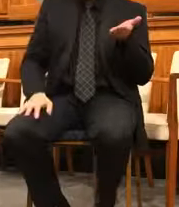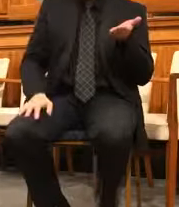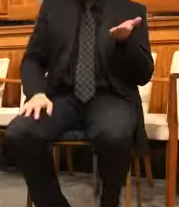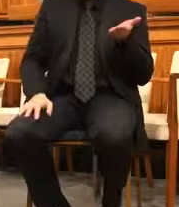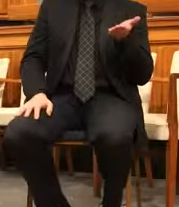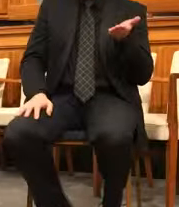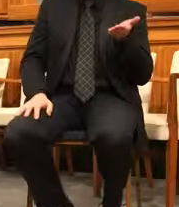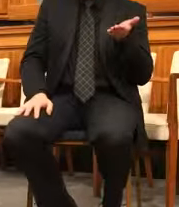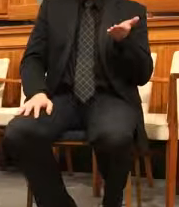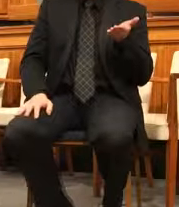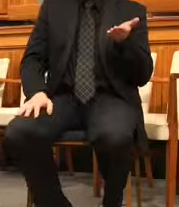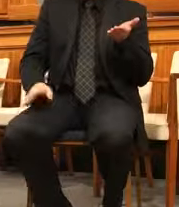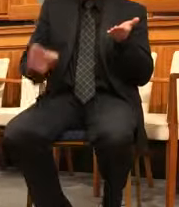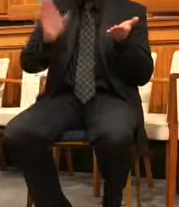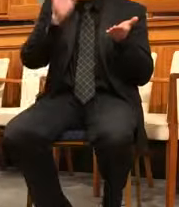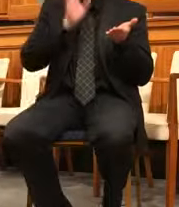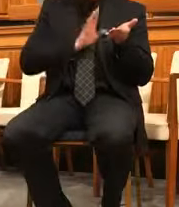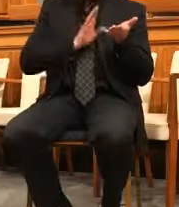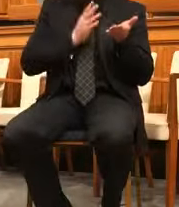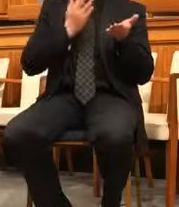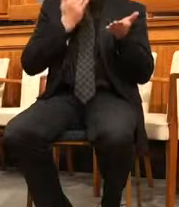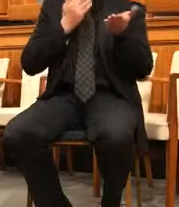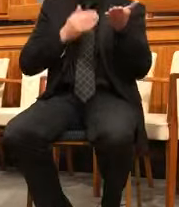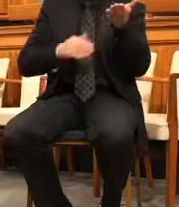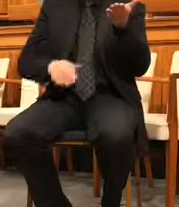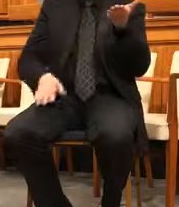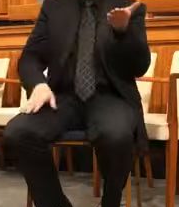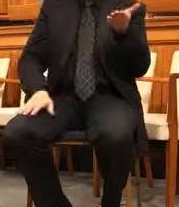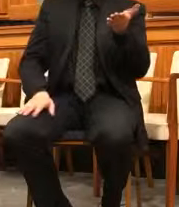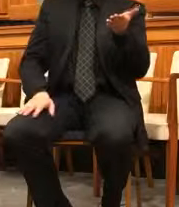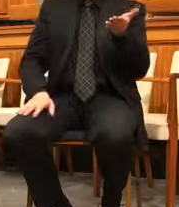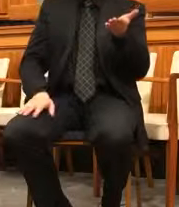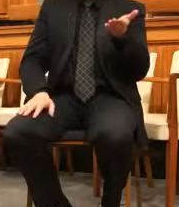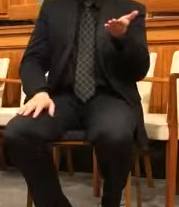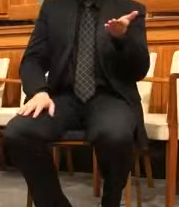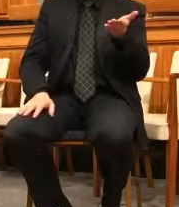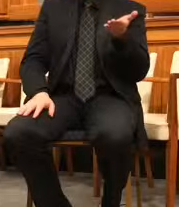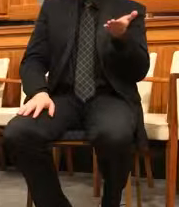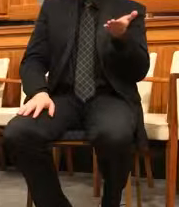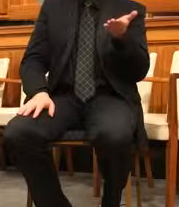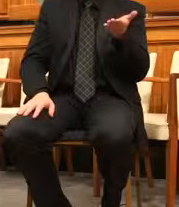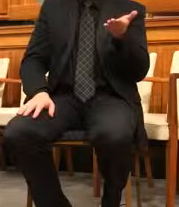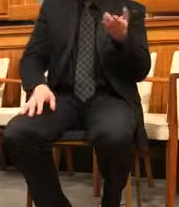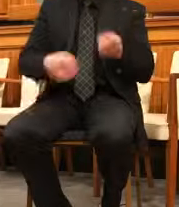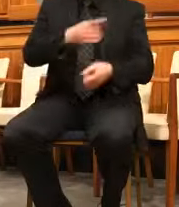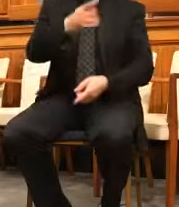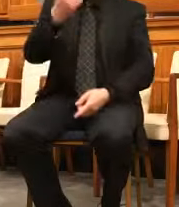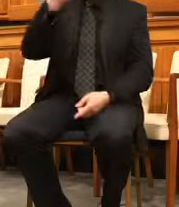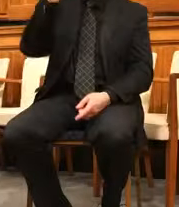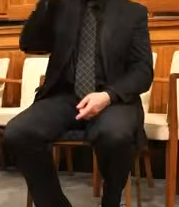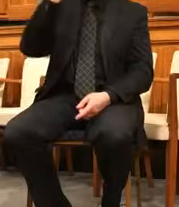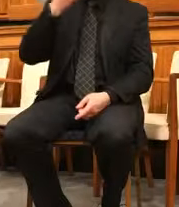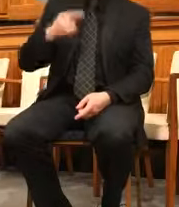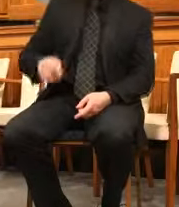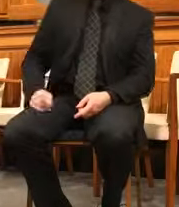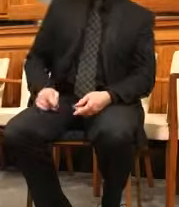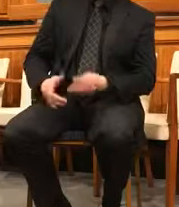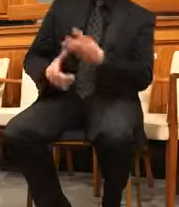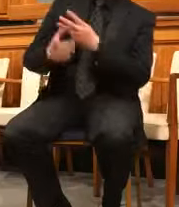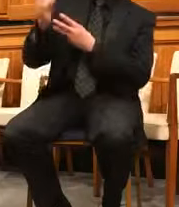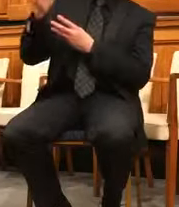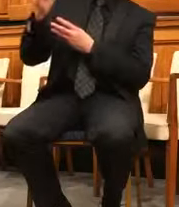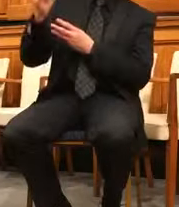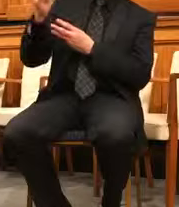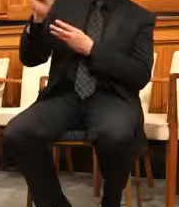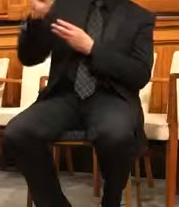mistaken. It assumes, as I say, that God is unoffendable, has no standards, no